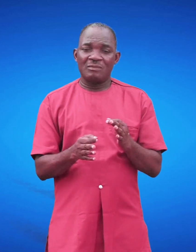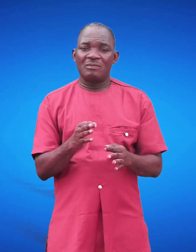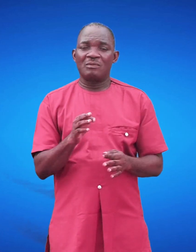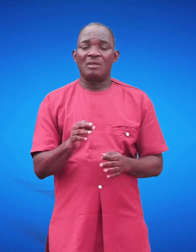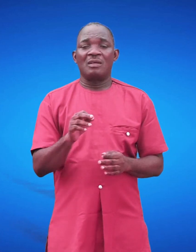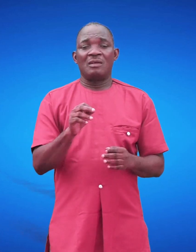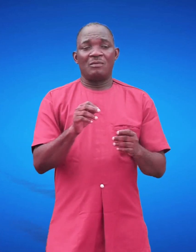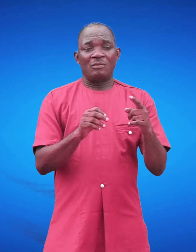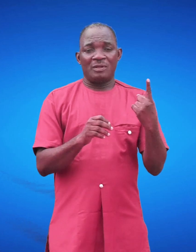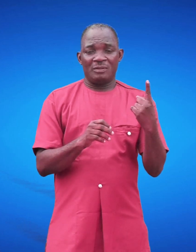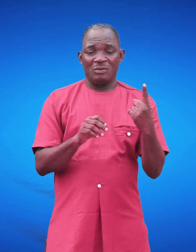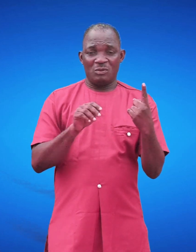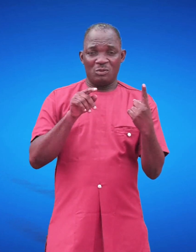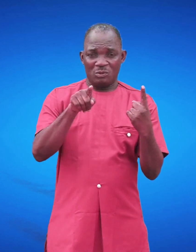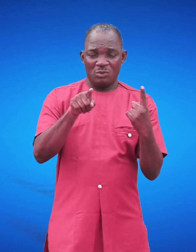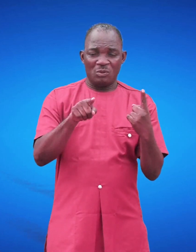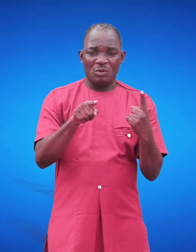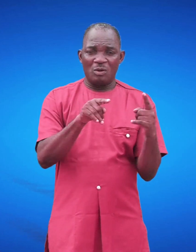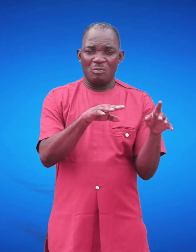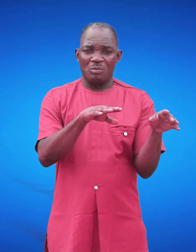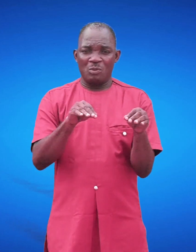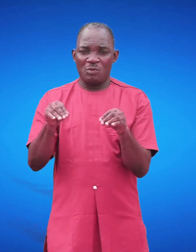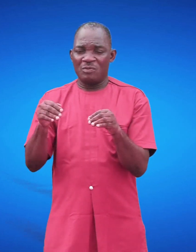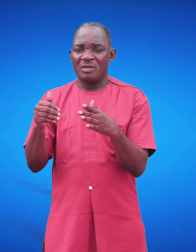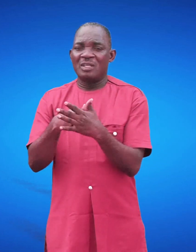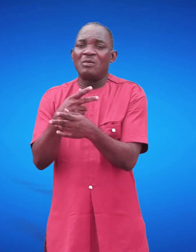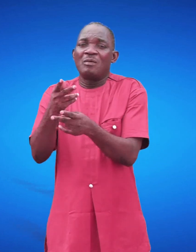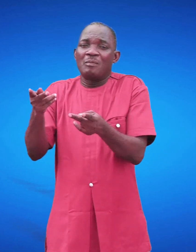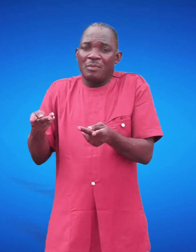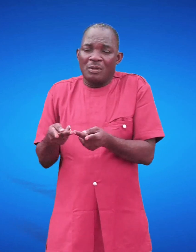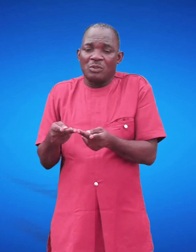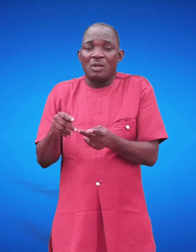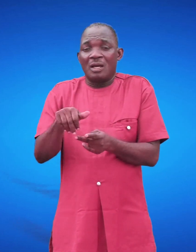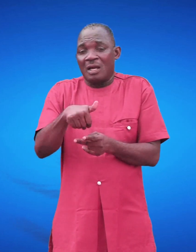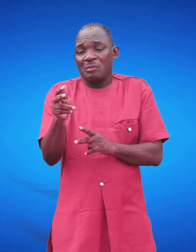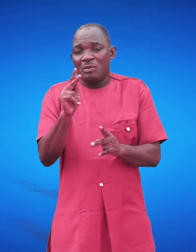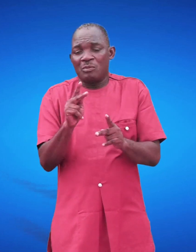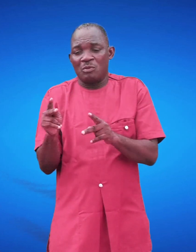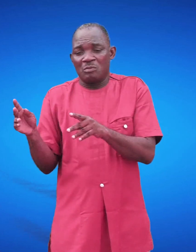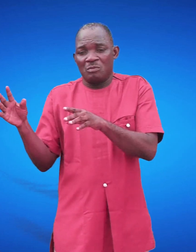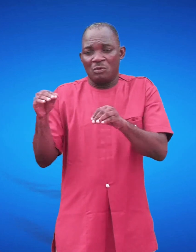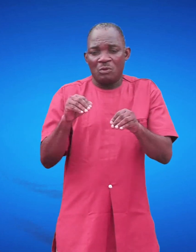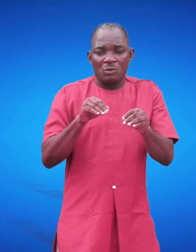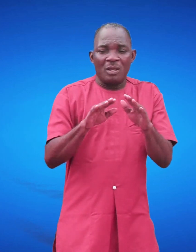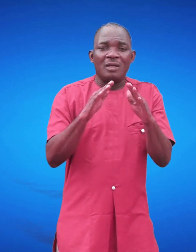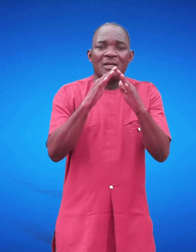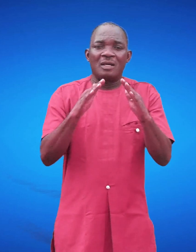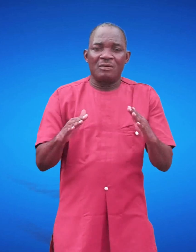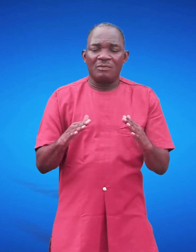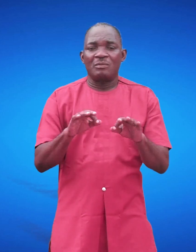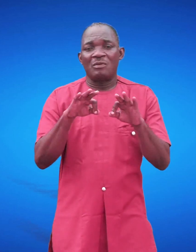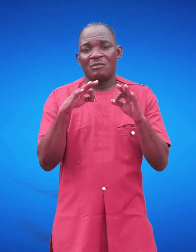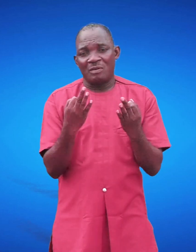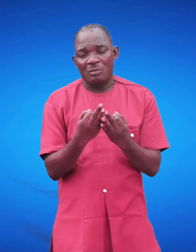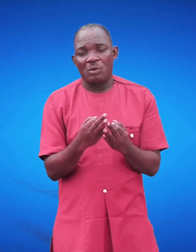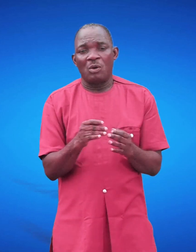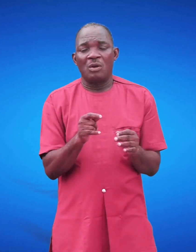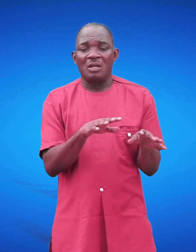1. You relocate or other people move in or leave your